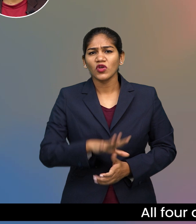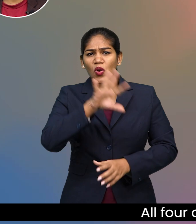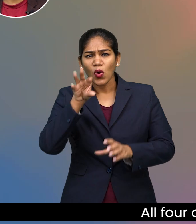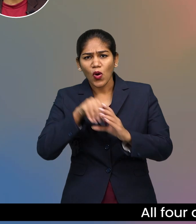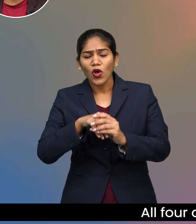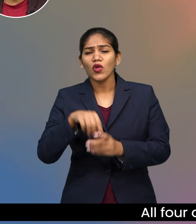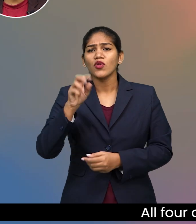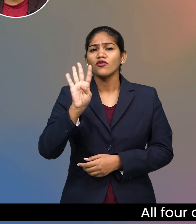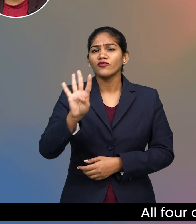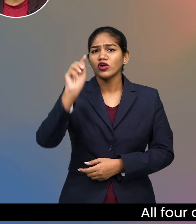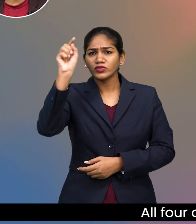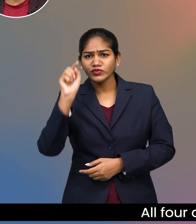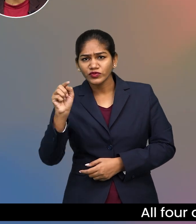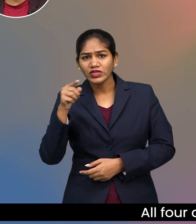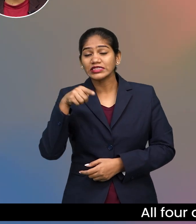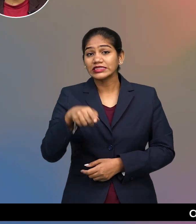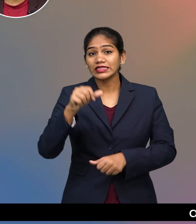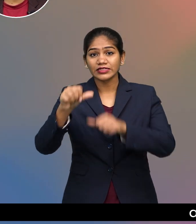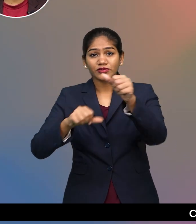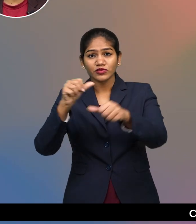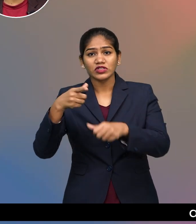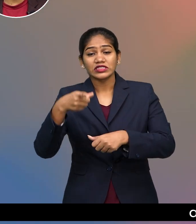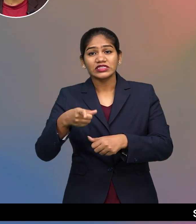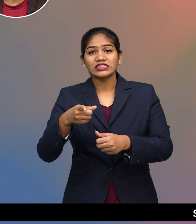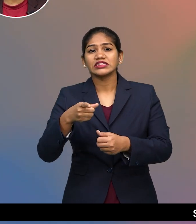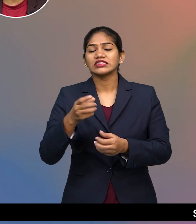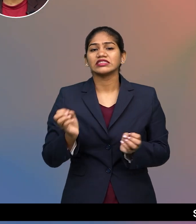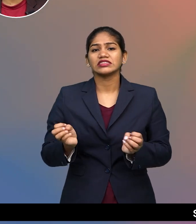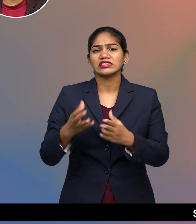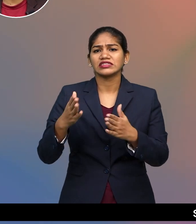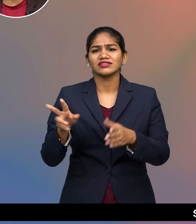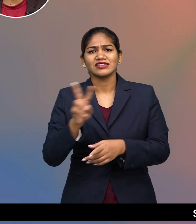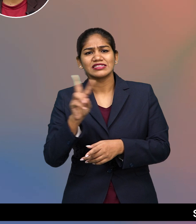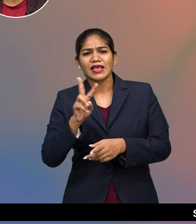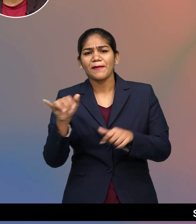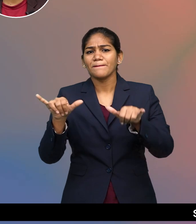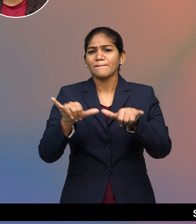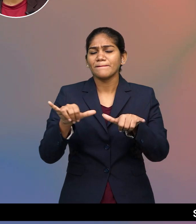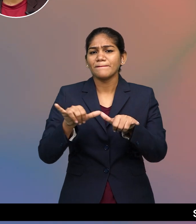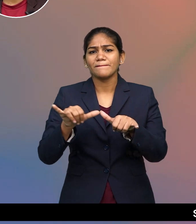All four aspects of this process are taking place simultaneously